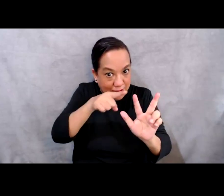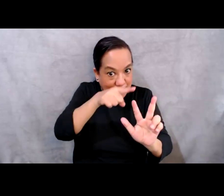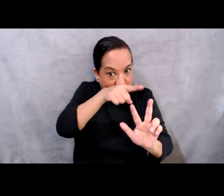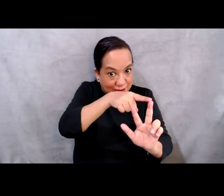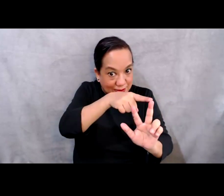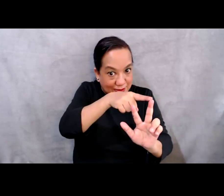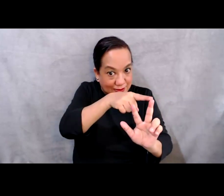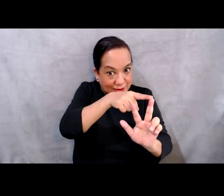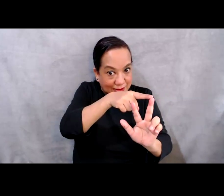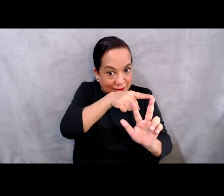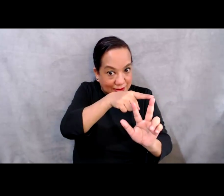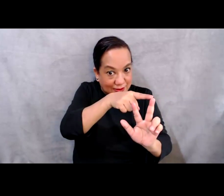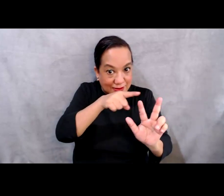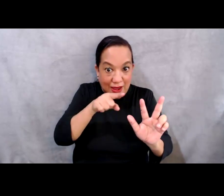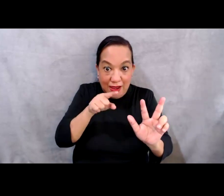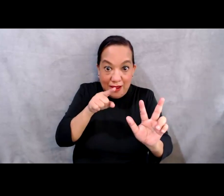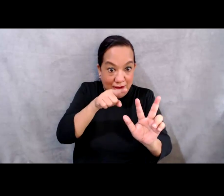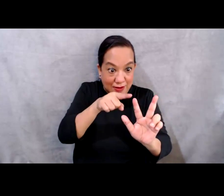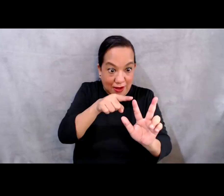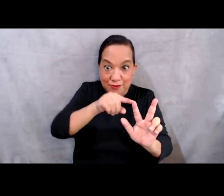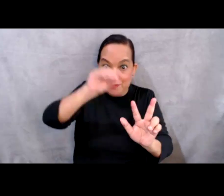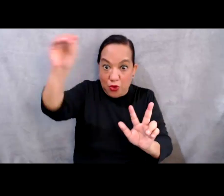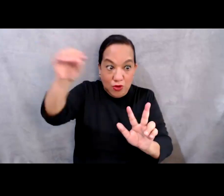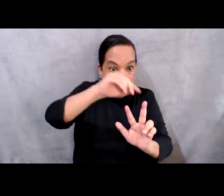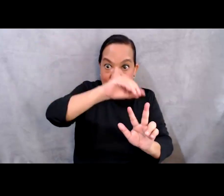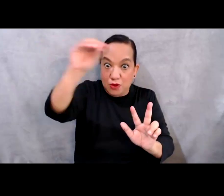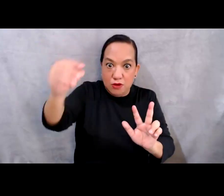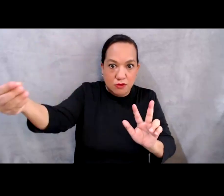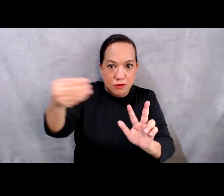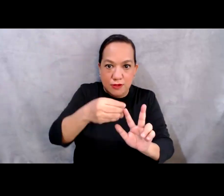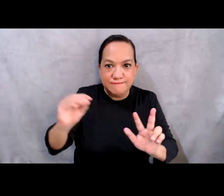last sentence. We're very